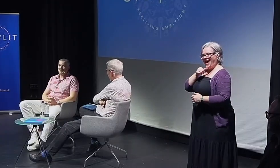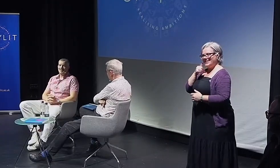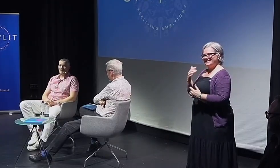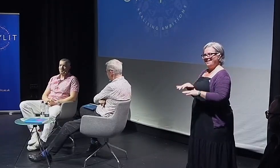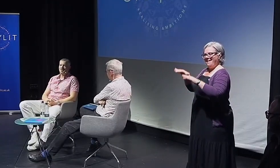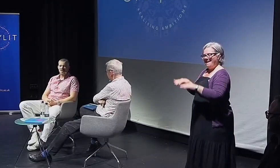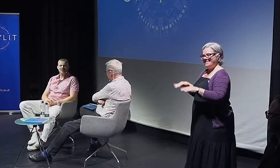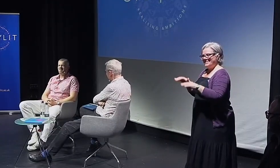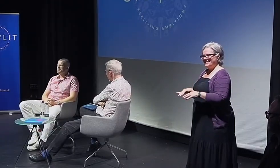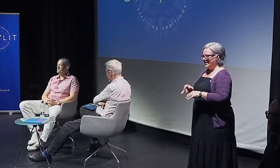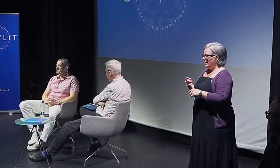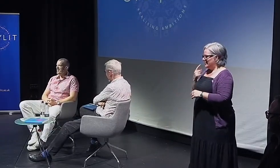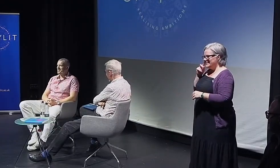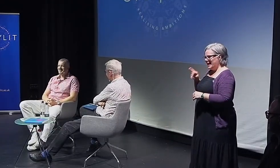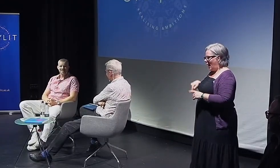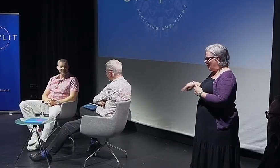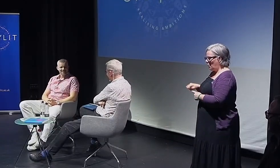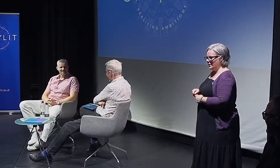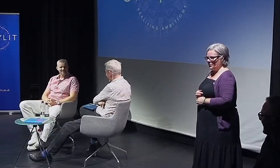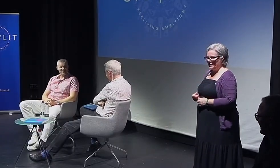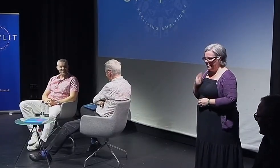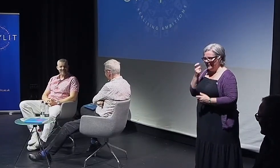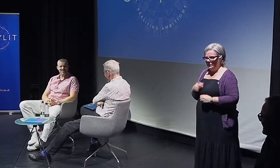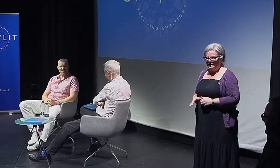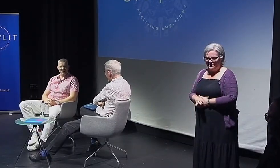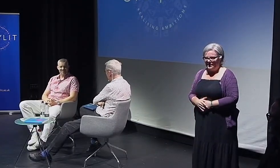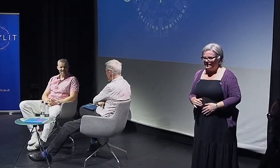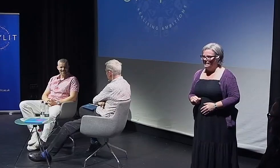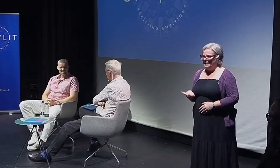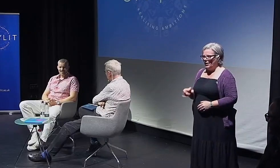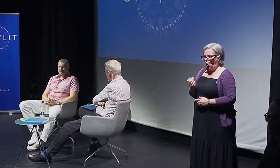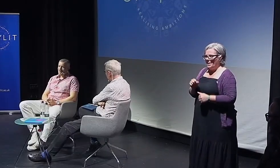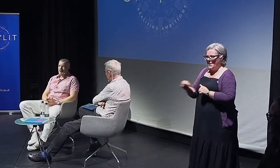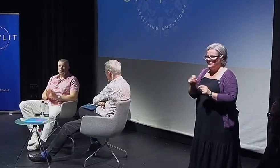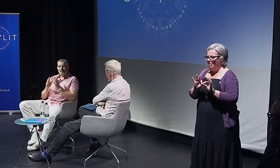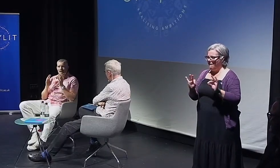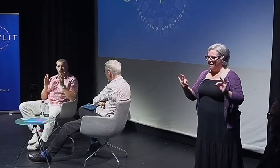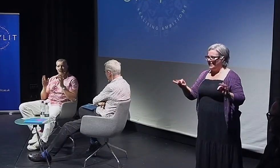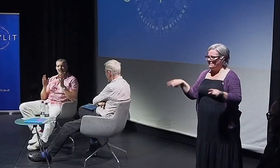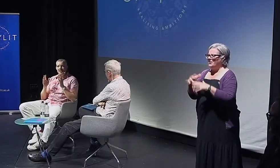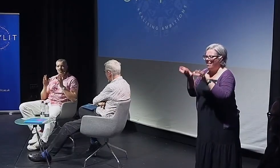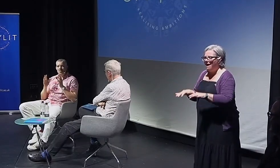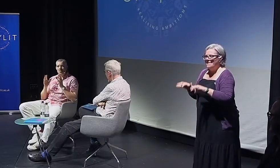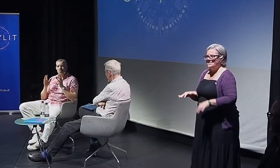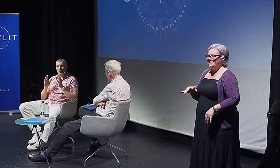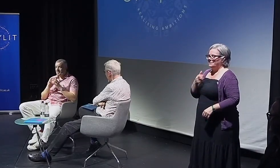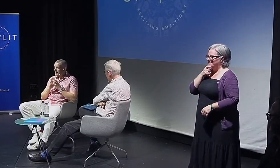smile. And I could see the other boys going, fuck. He got that line. But that